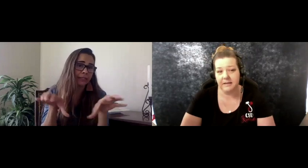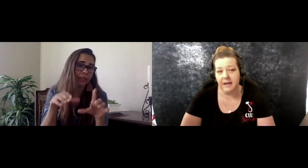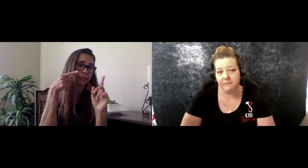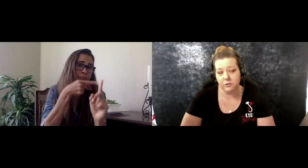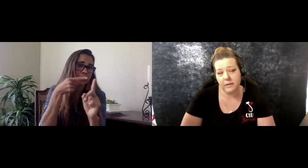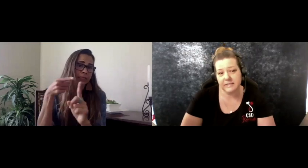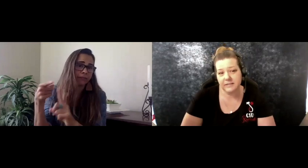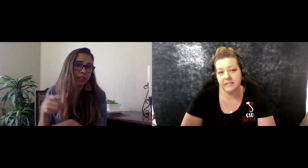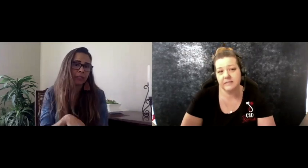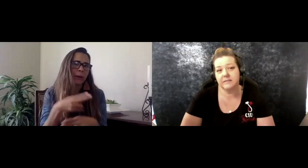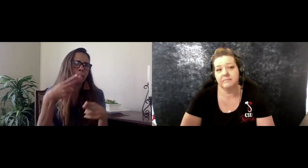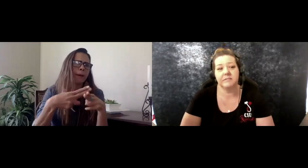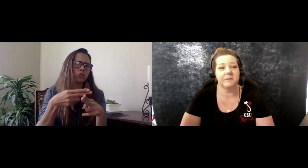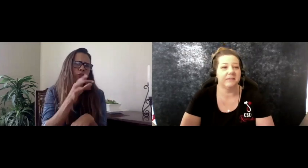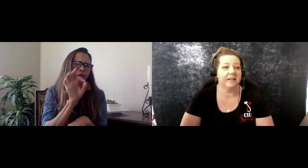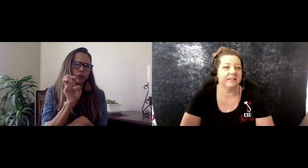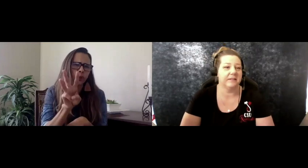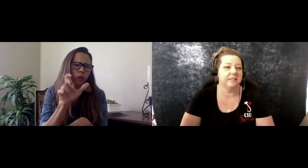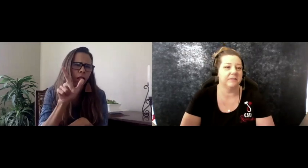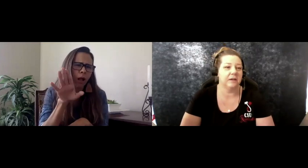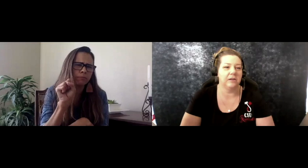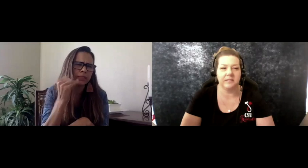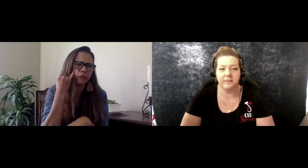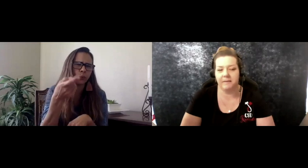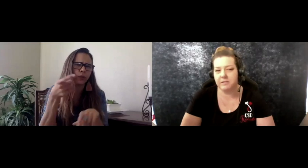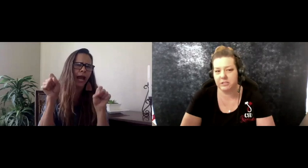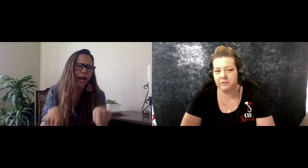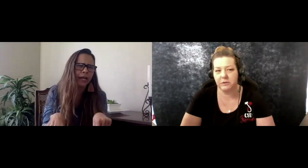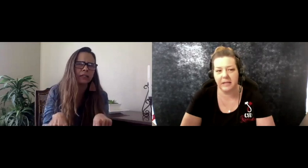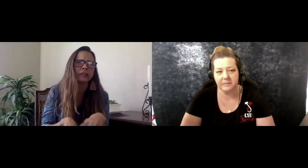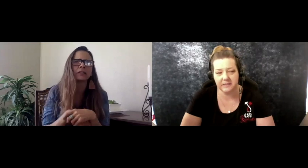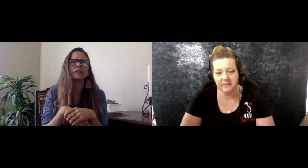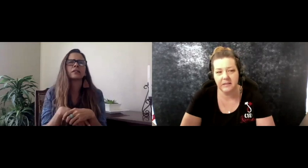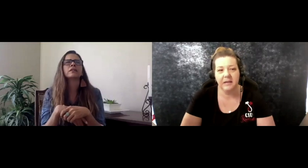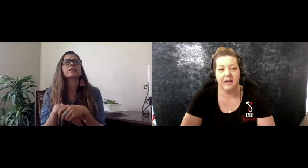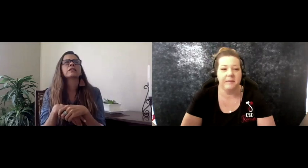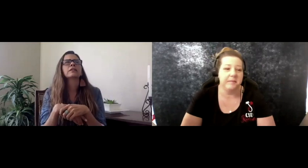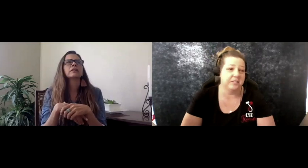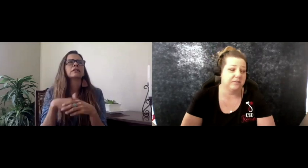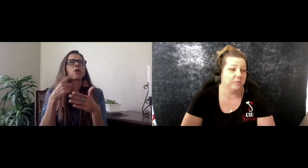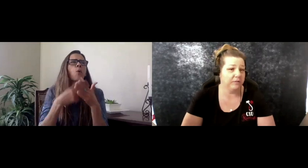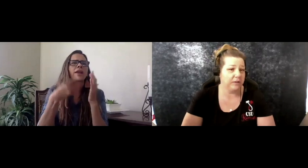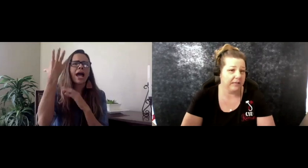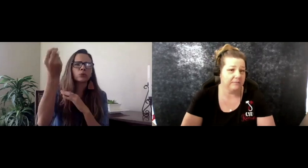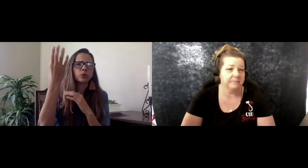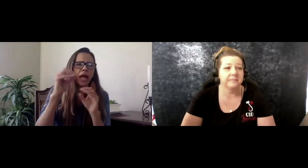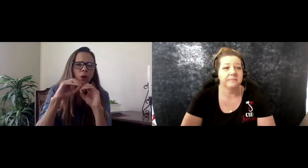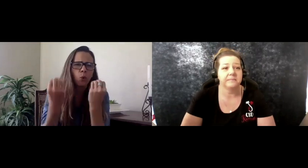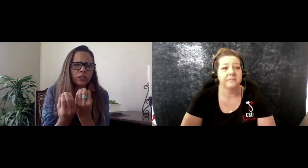Maybe after school activities, specific activities. I know some have mentioned a few clubs. Maybe mention a few more if you